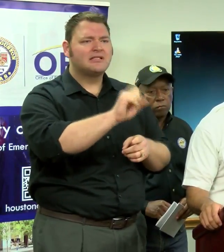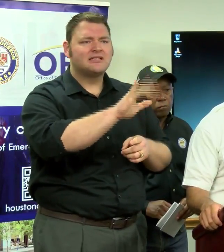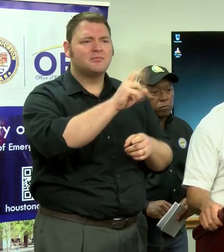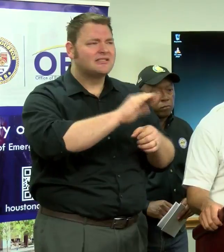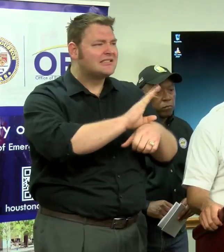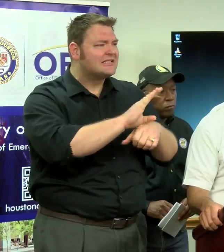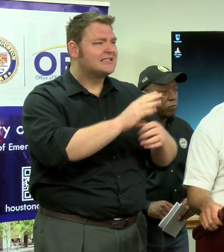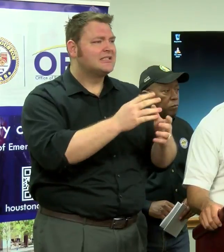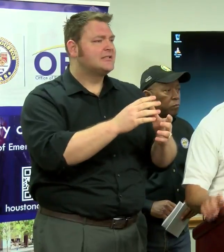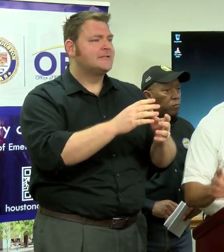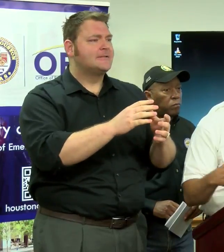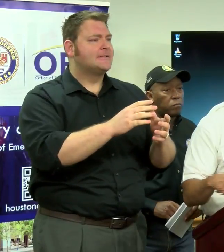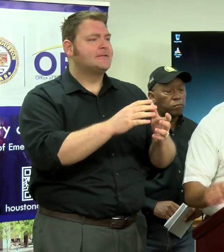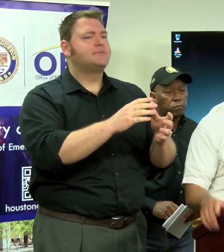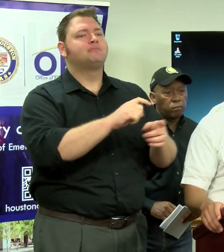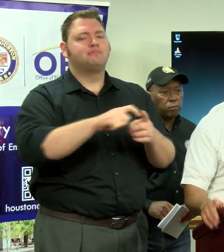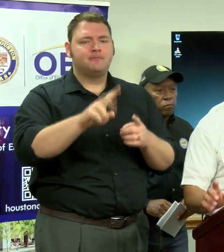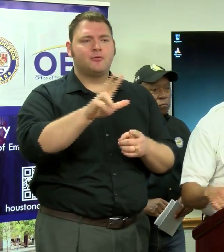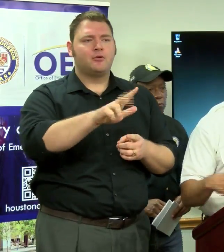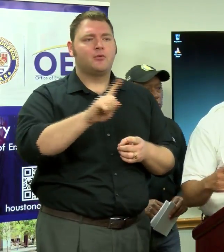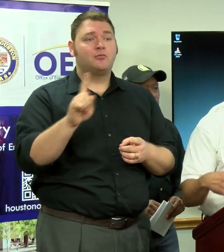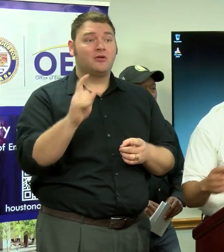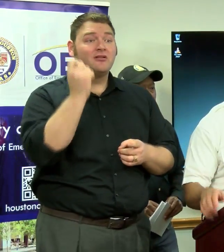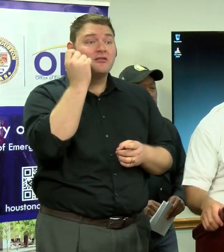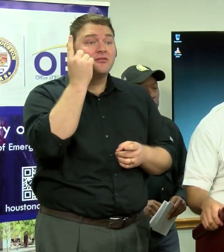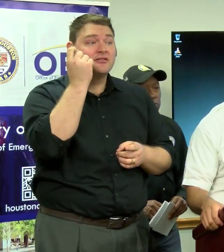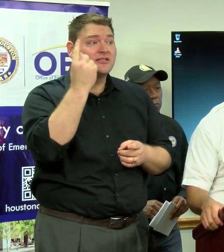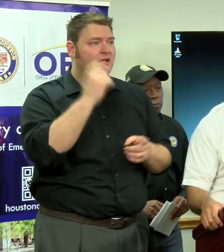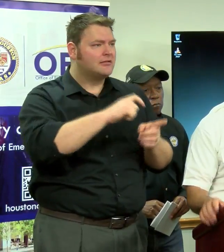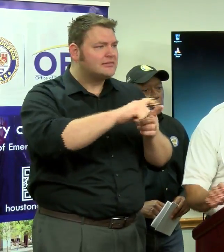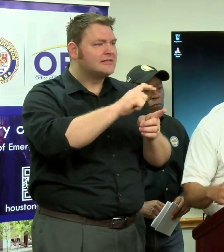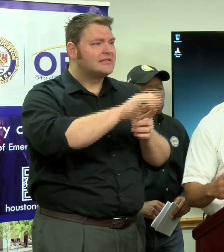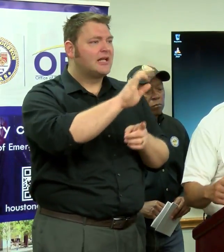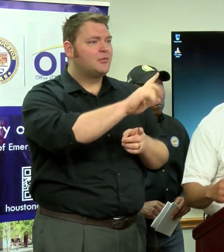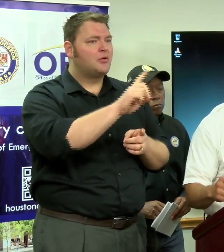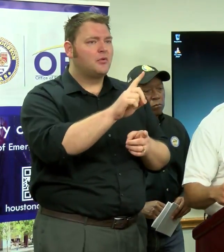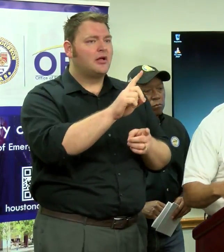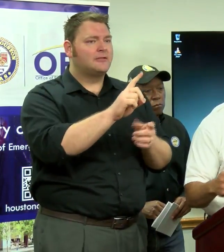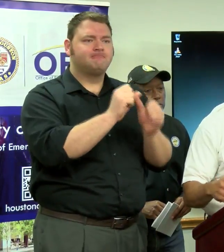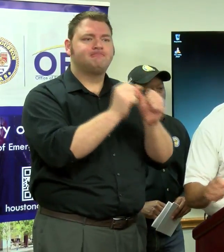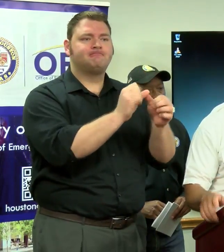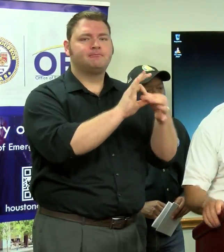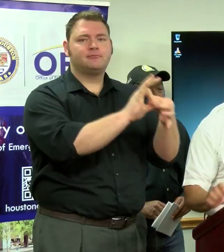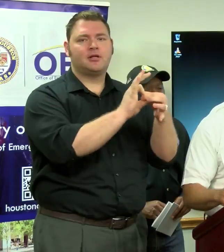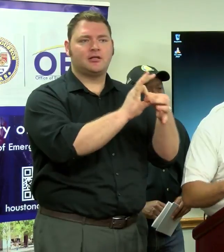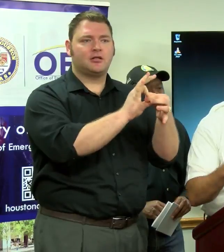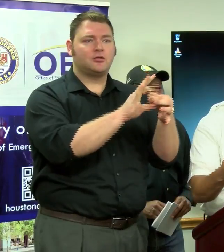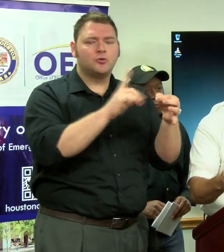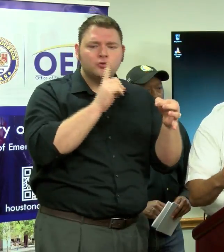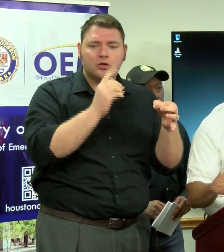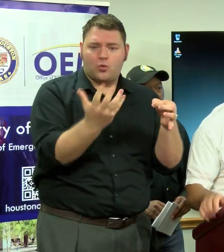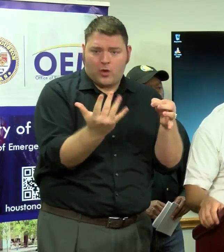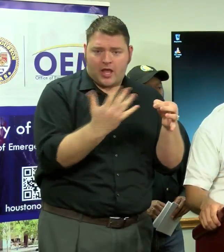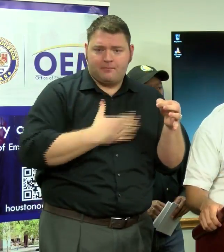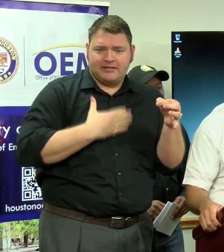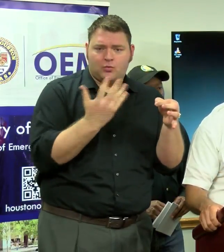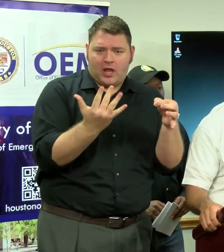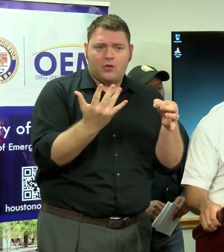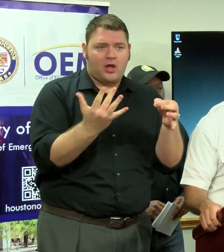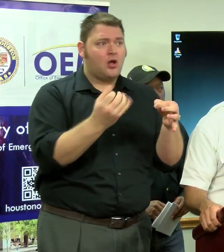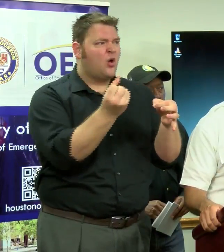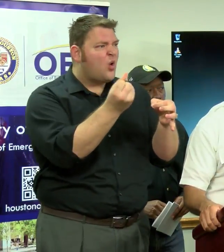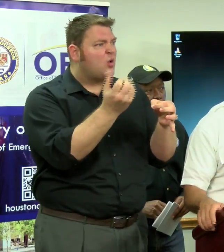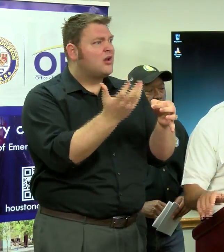on the line. Don't hang up, because that just creates more calls. It creates more work, because our dispatchers are now calling back these